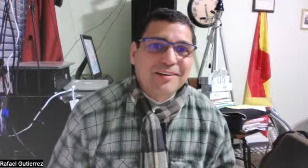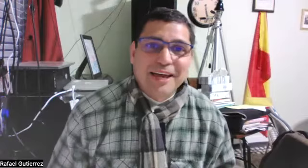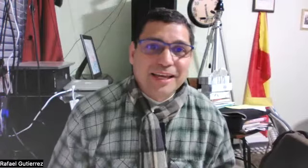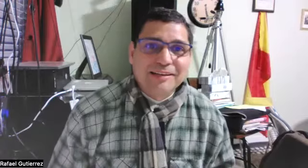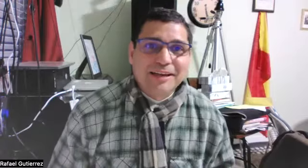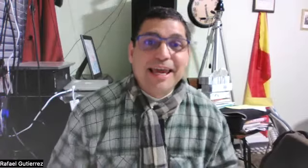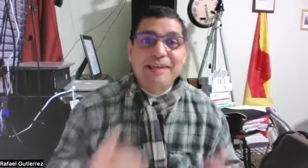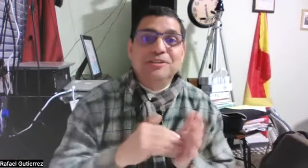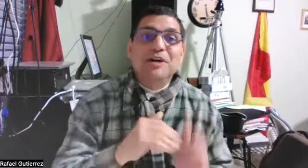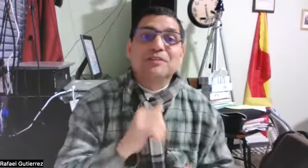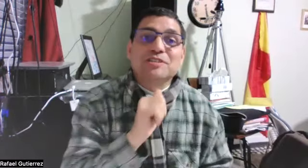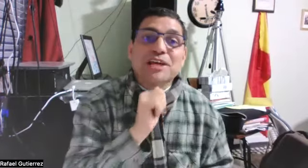Okay, again, you don't have to say no.